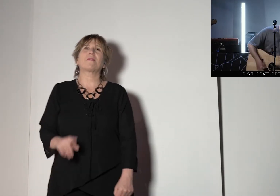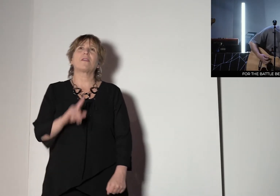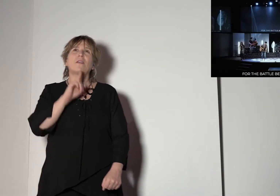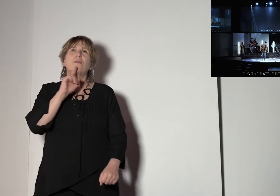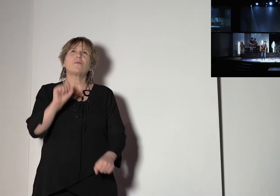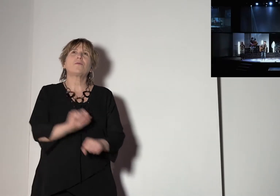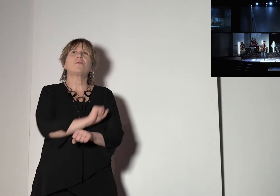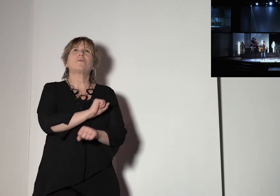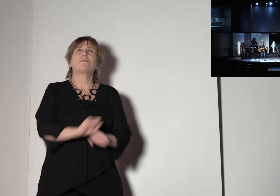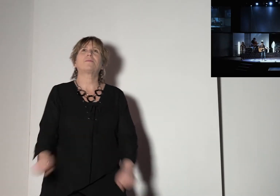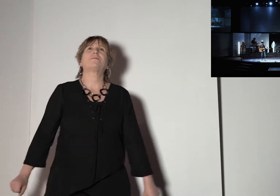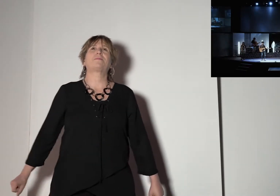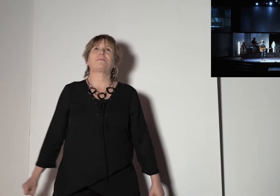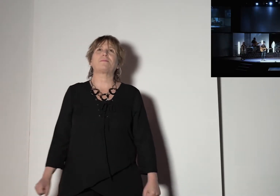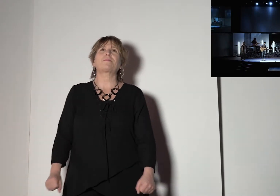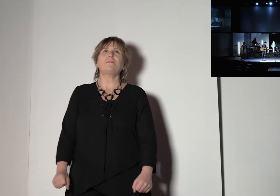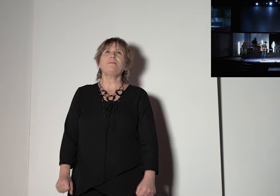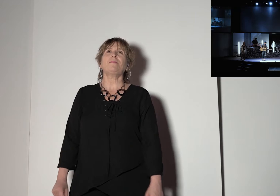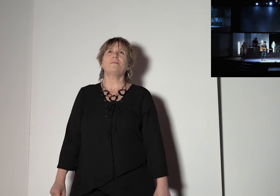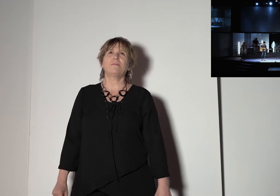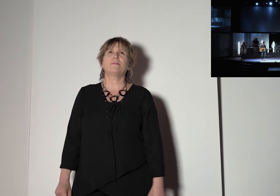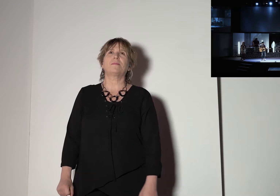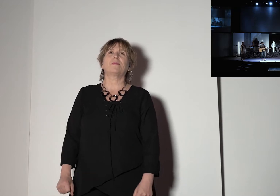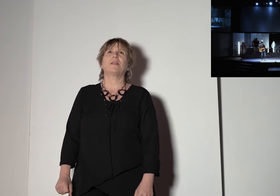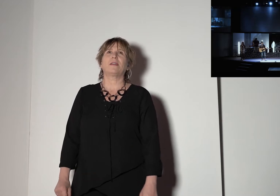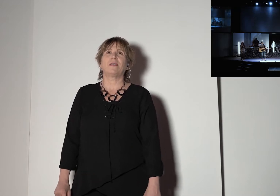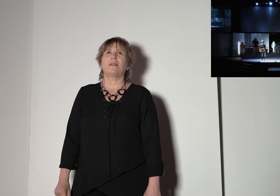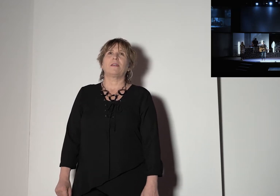battle, yes,